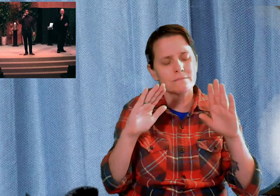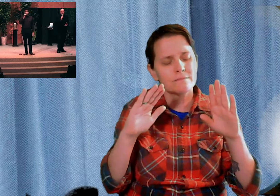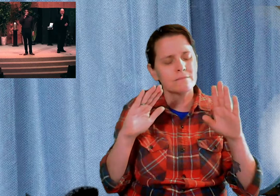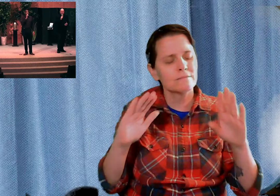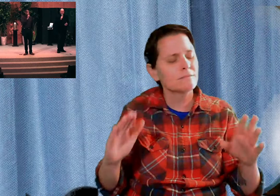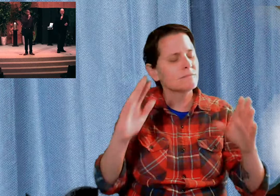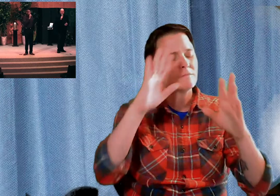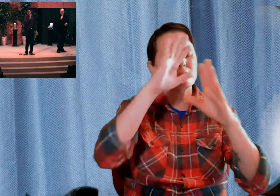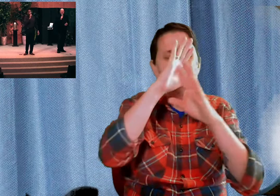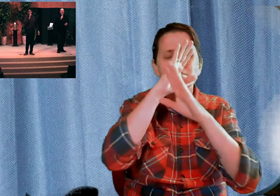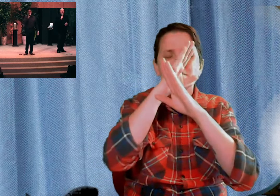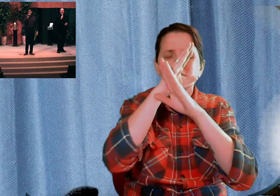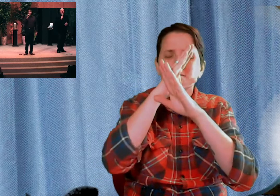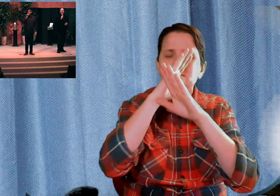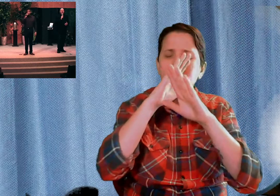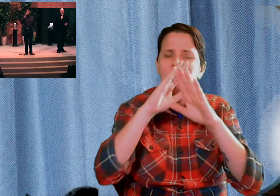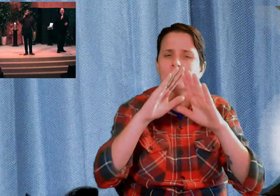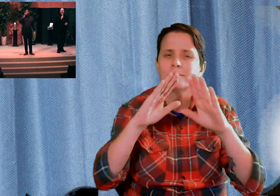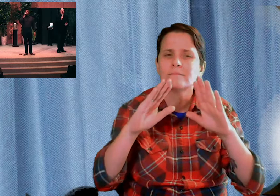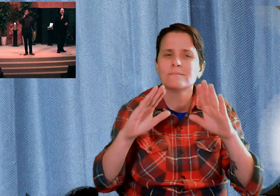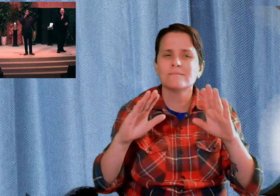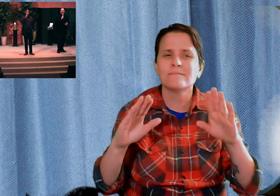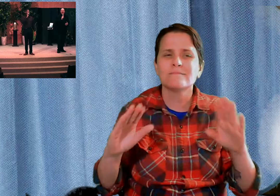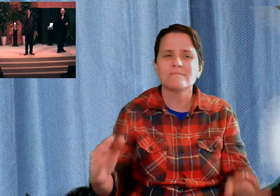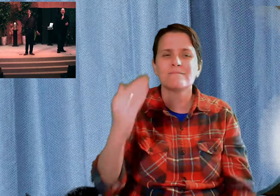still. Be still and know that I